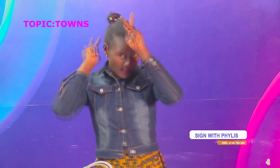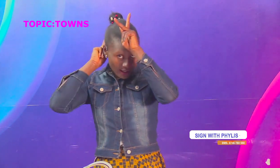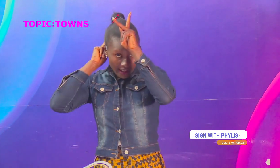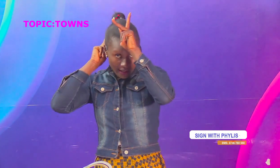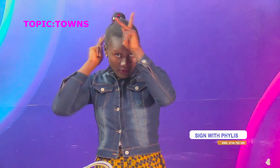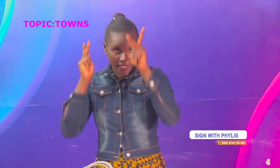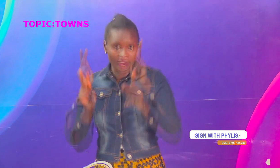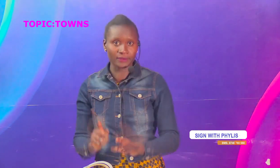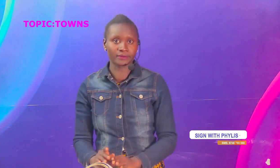Kakamega.